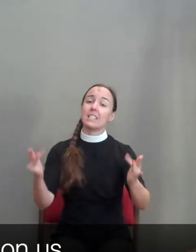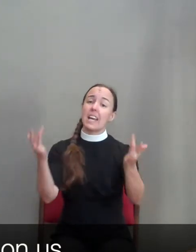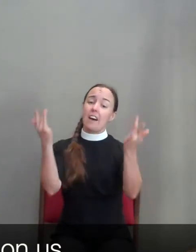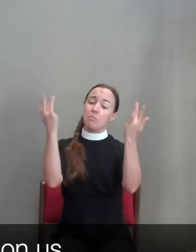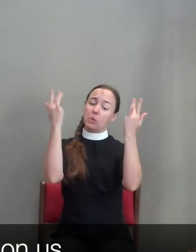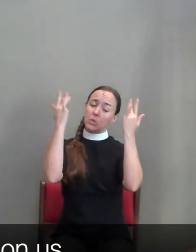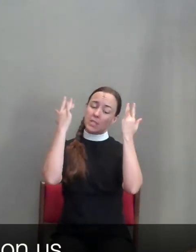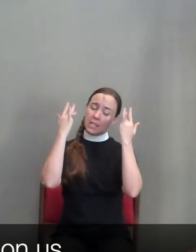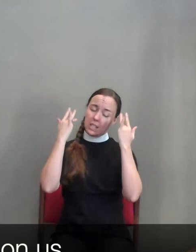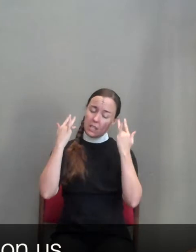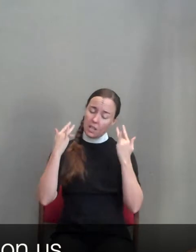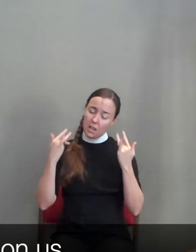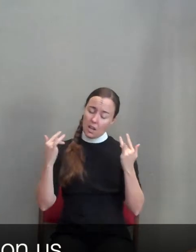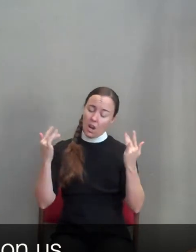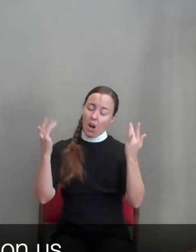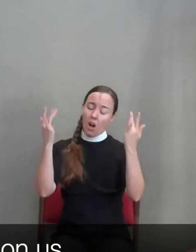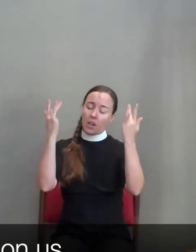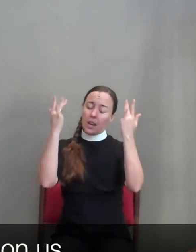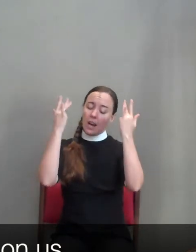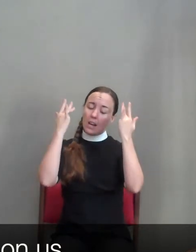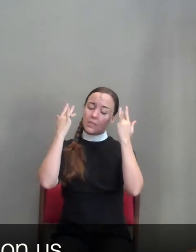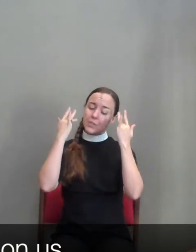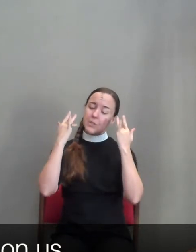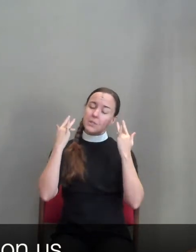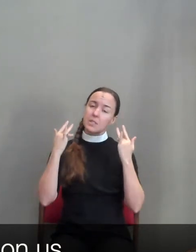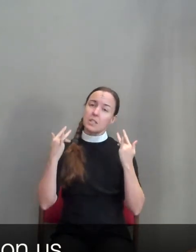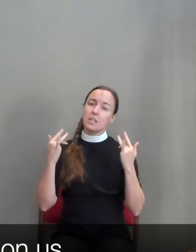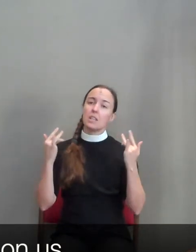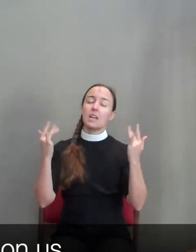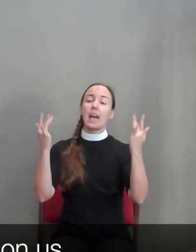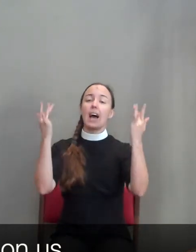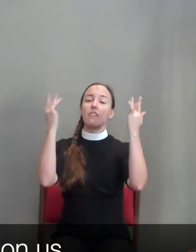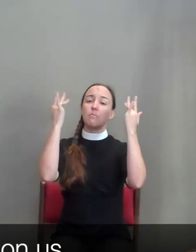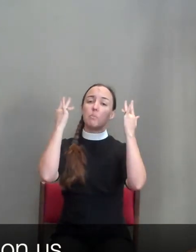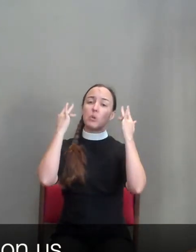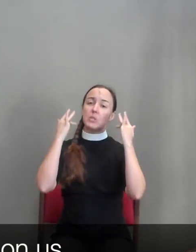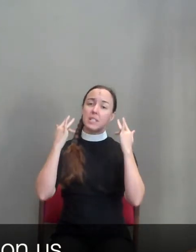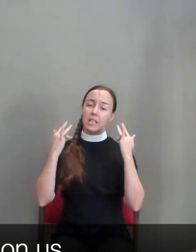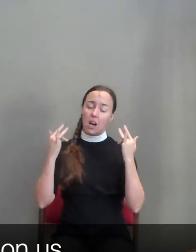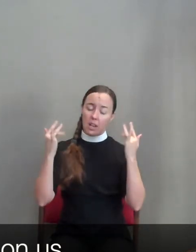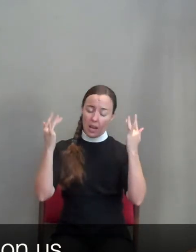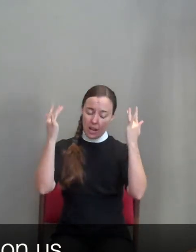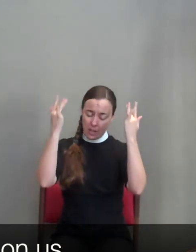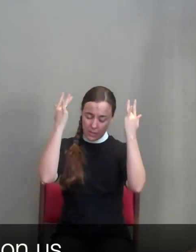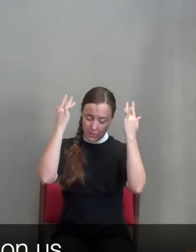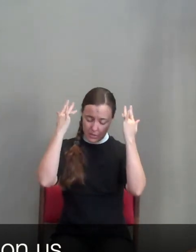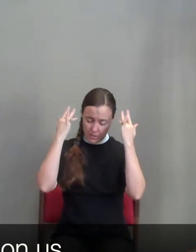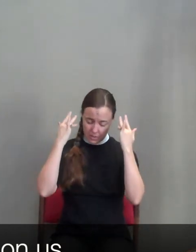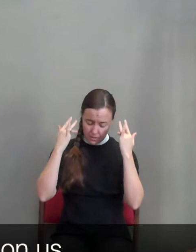to have mercy on us. Have mercy on us.